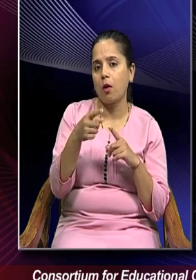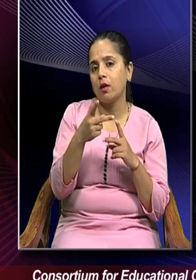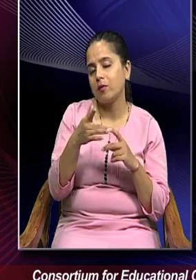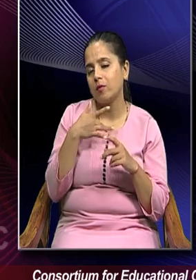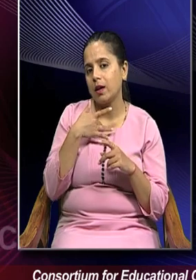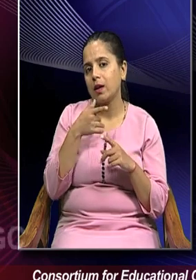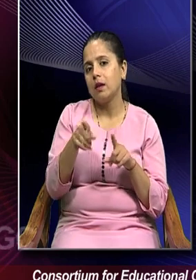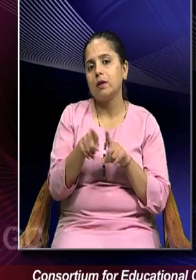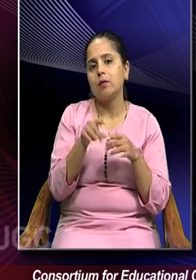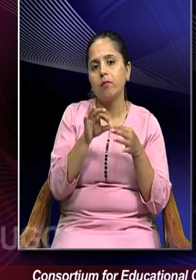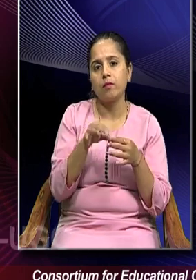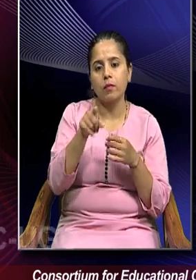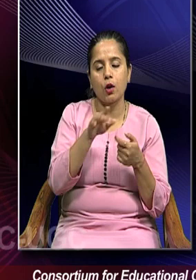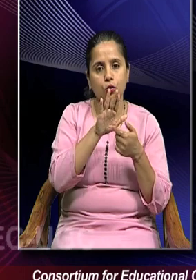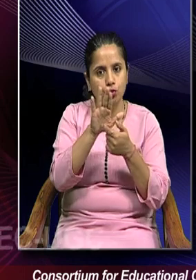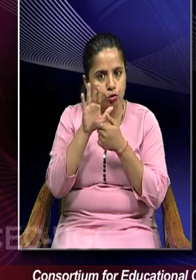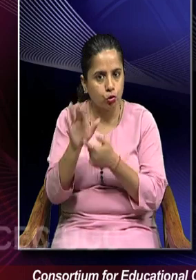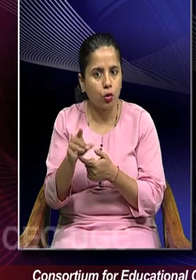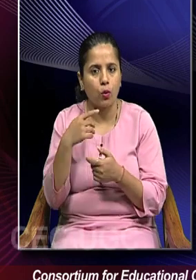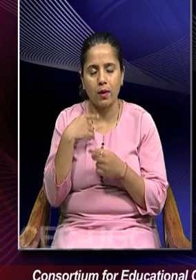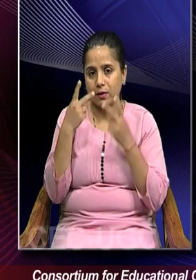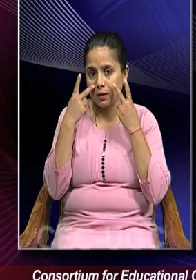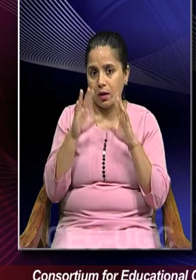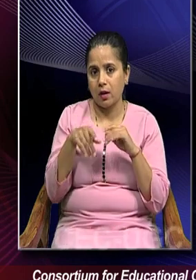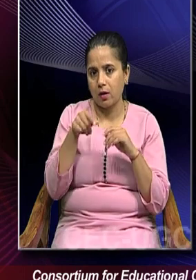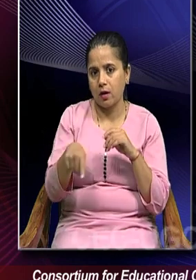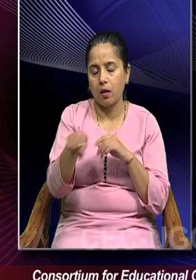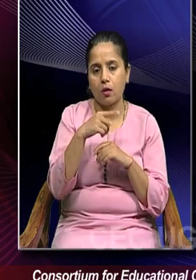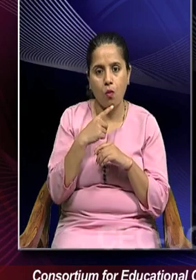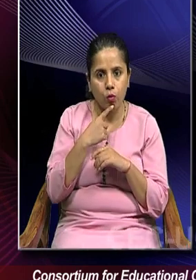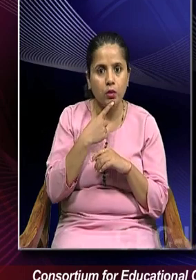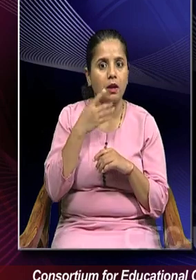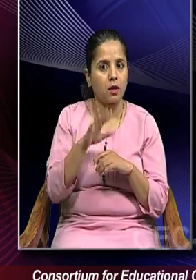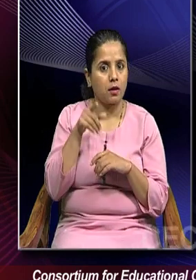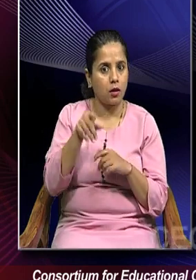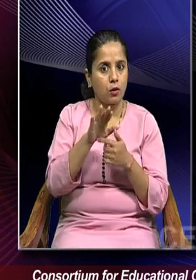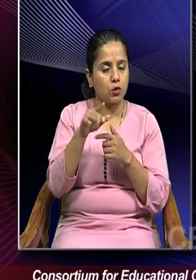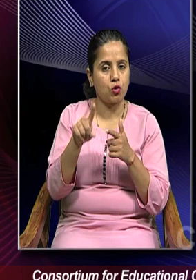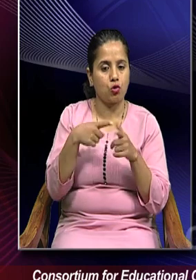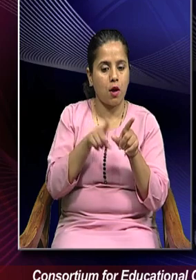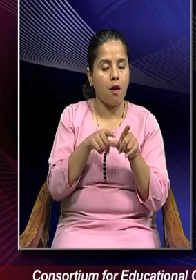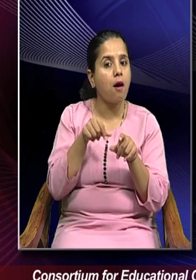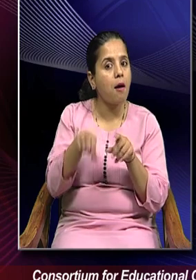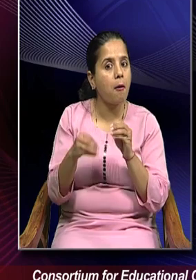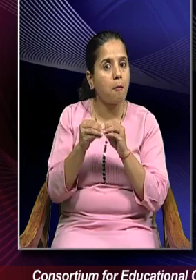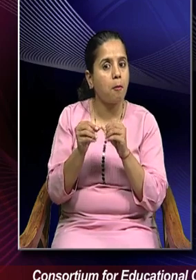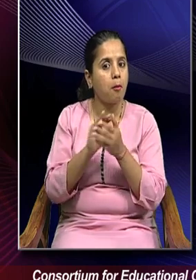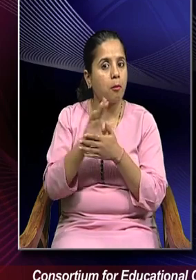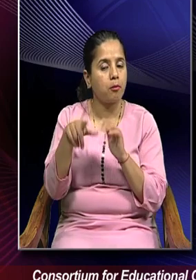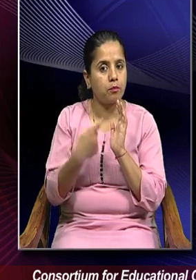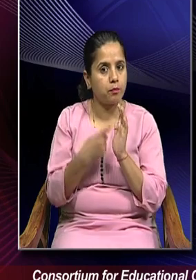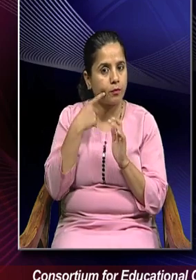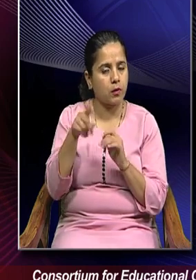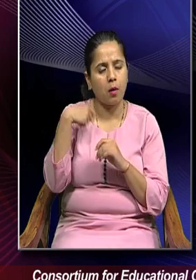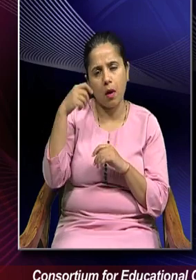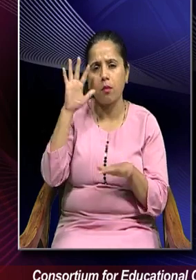of portrayals, then we see that the kind of sincerity which was exhibited by Jaya Bahaduri, who played a part in